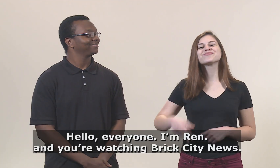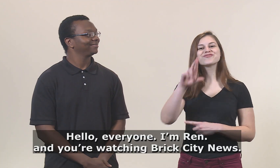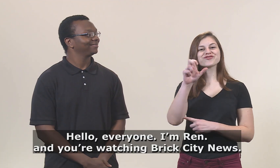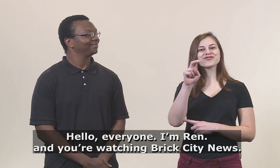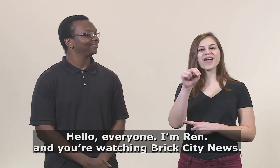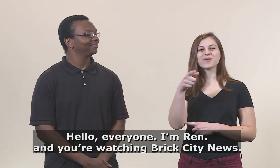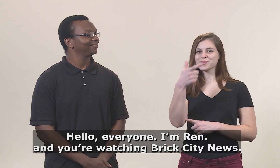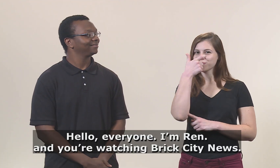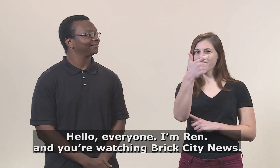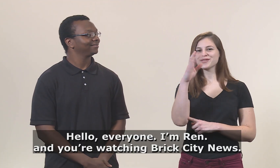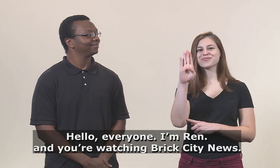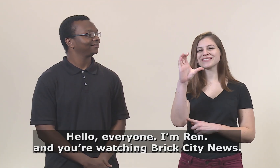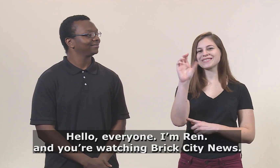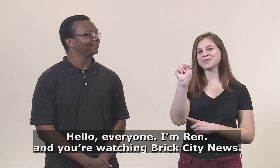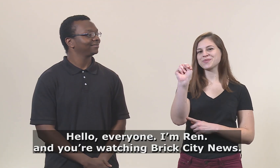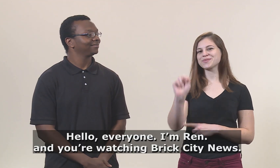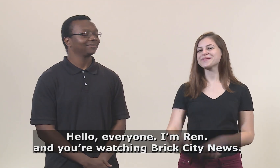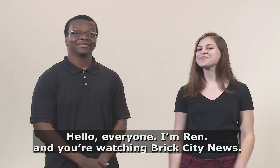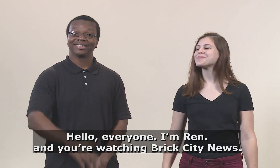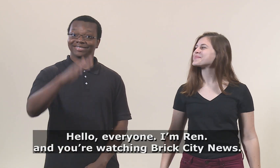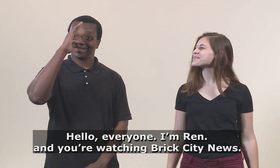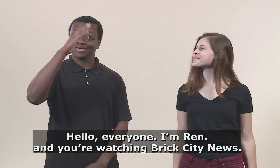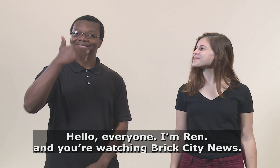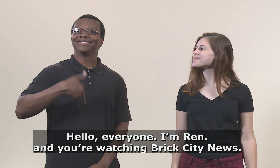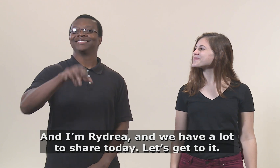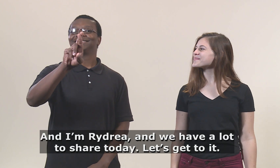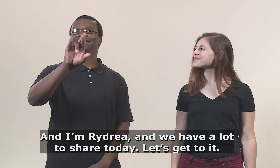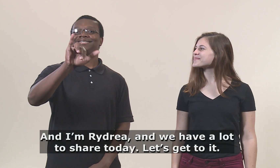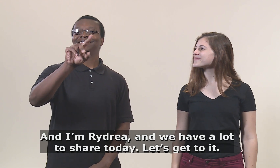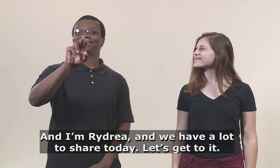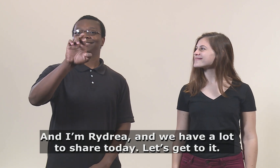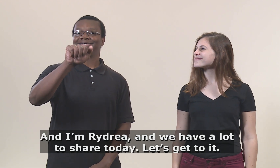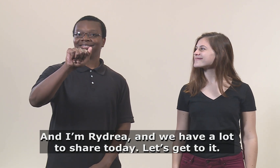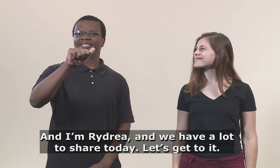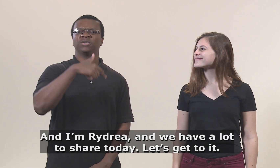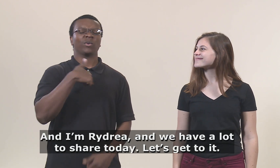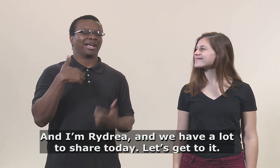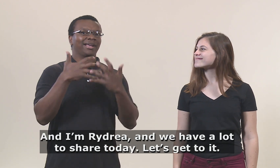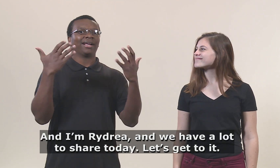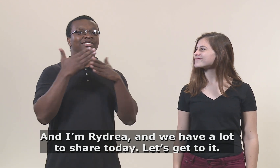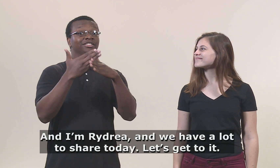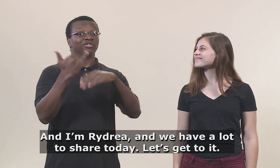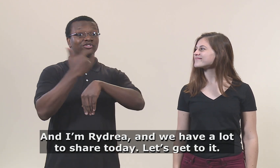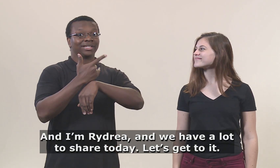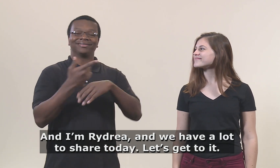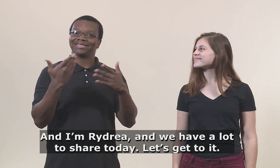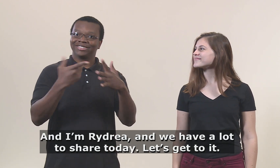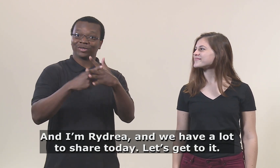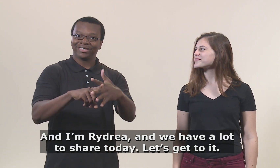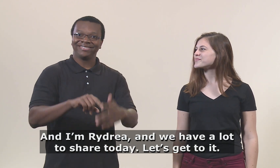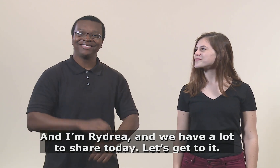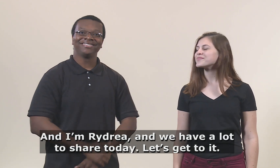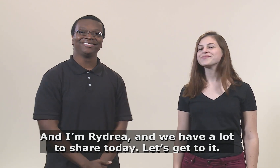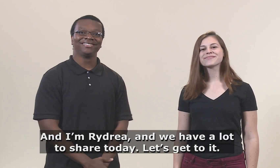everyone. I'm Ren, and you're watching Brick City News. I'm Rydrea, and we have a lot to share today. Let's get to